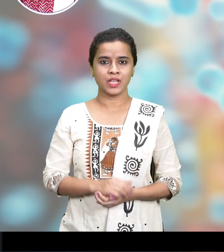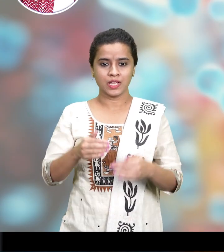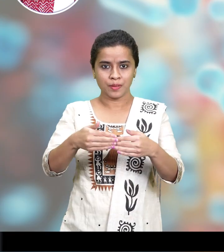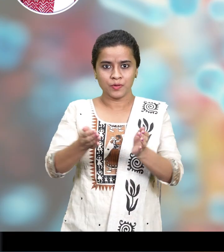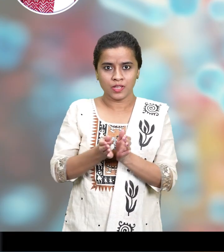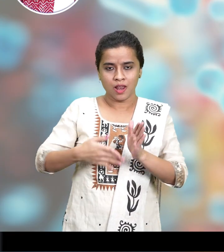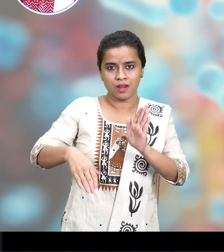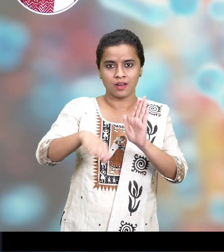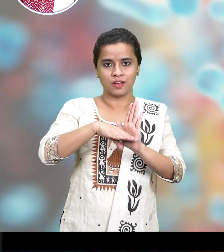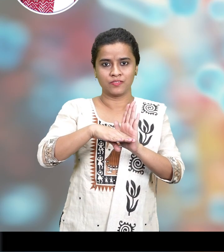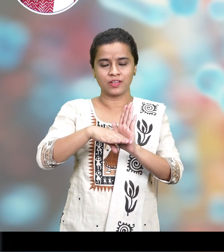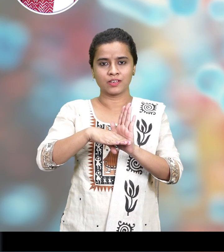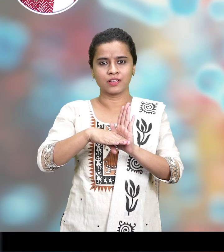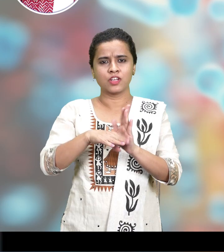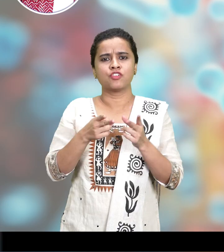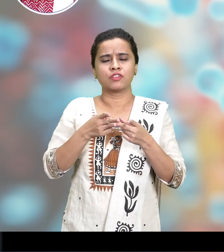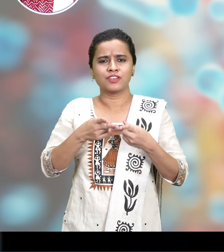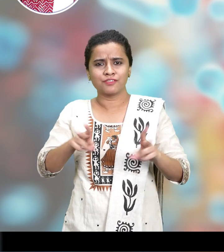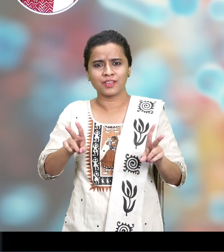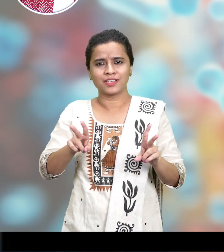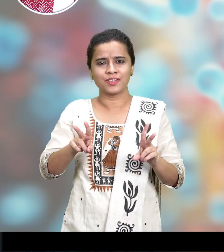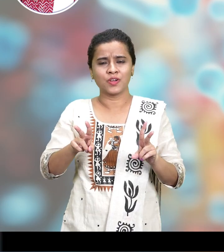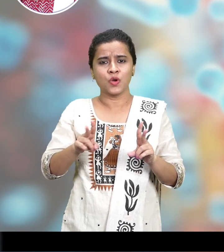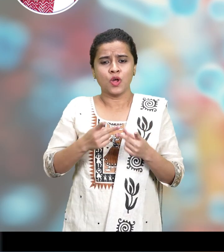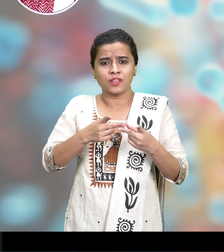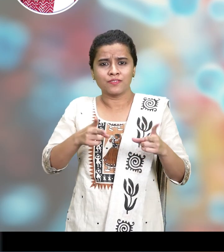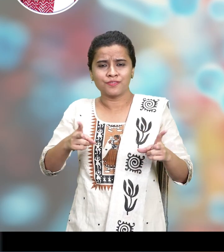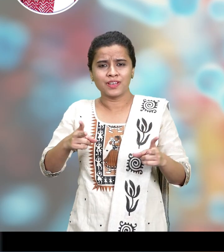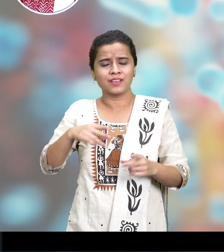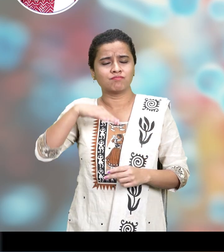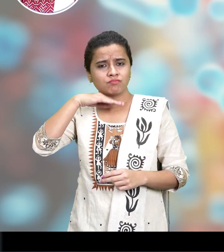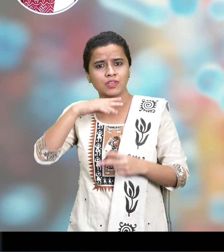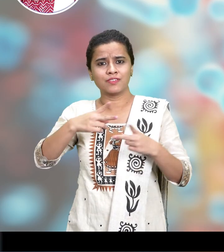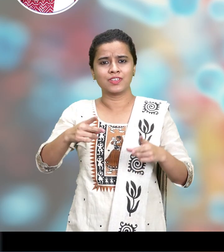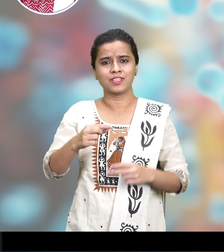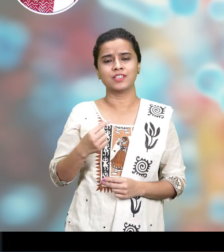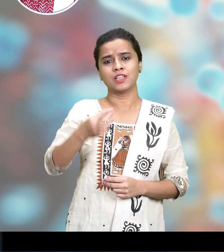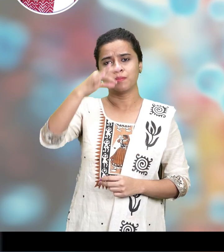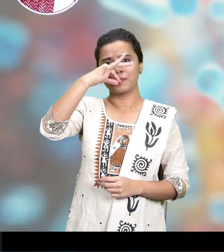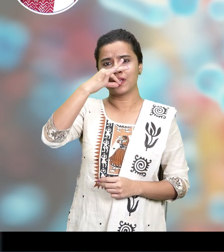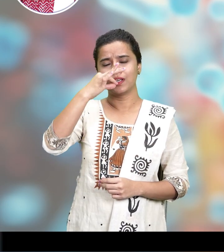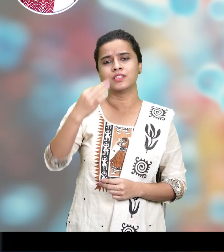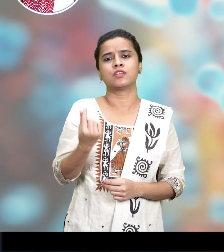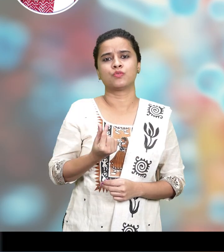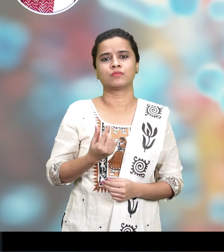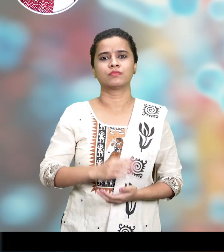community level would be different for different diseases.